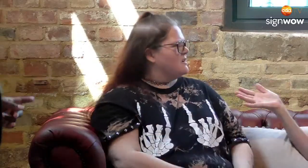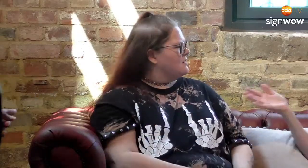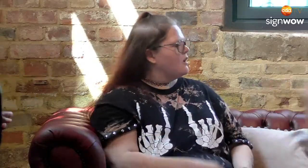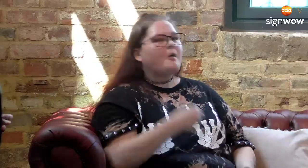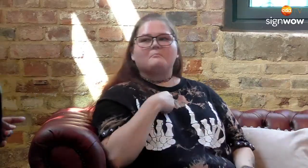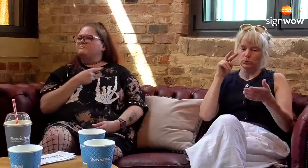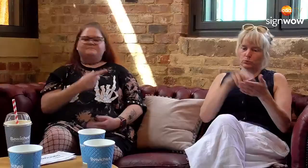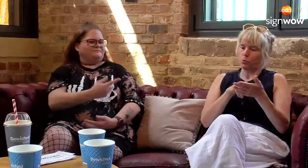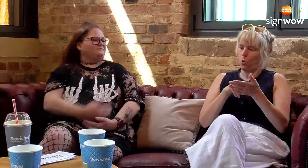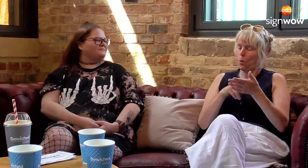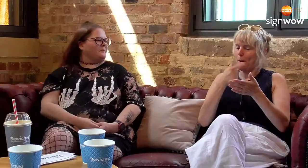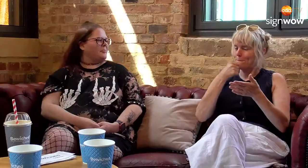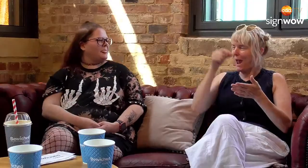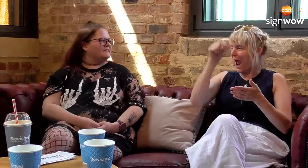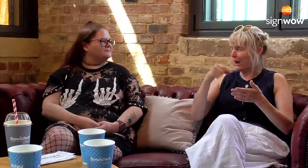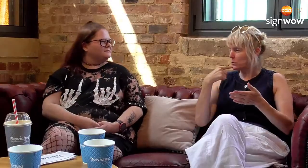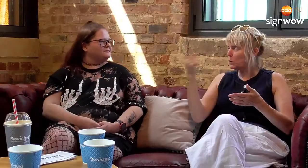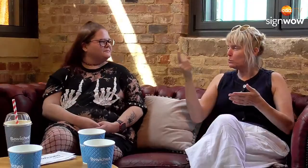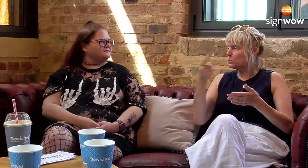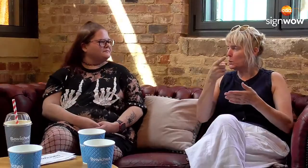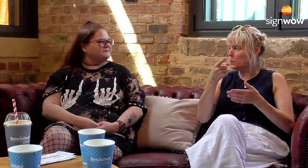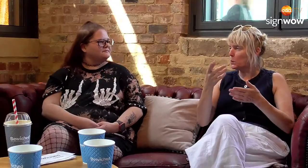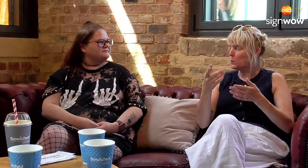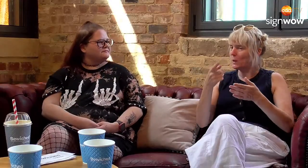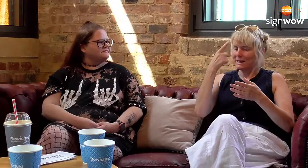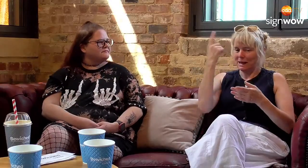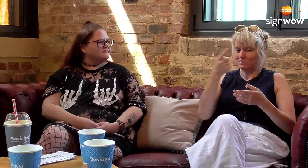Oh, there you go. I saw, a man told me actually,